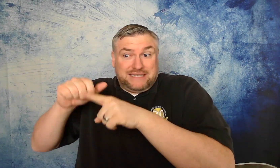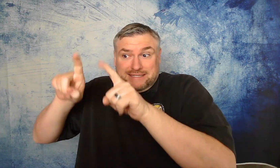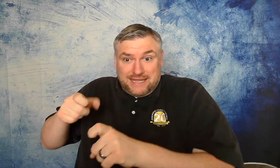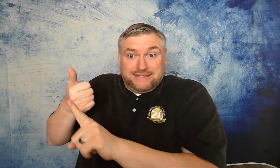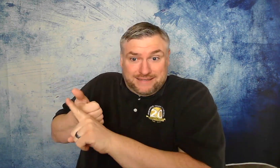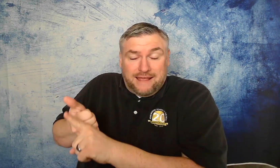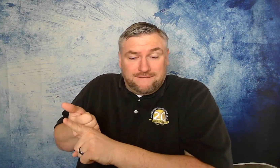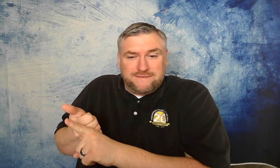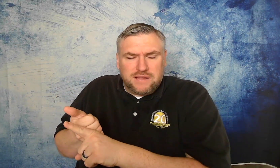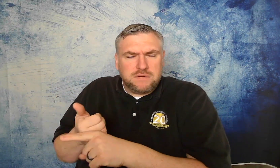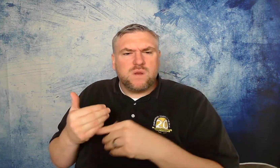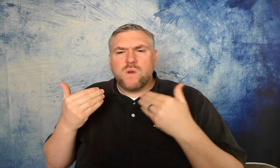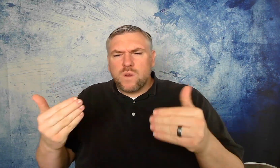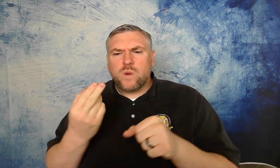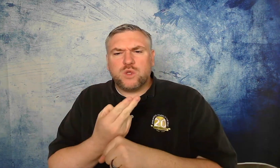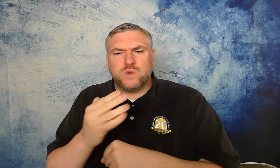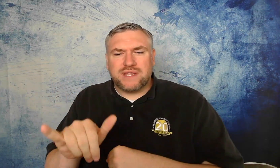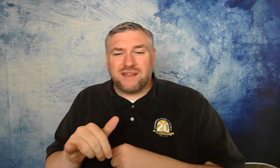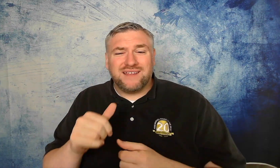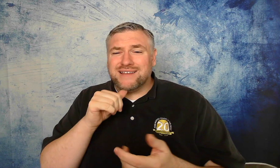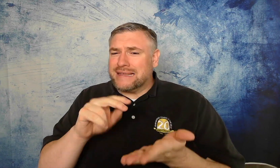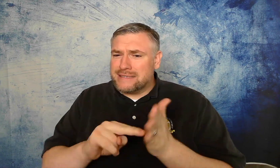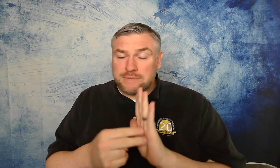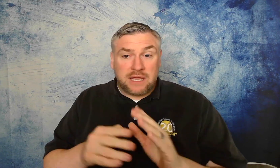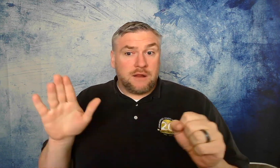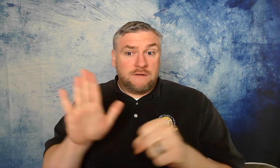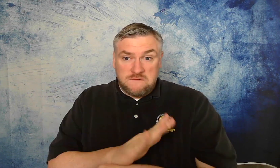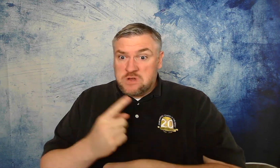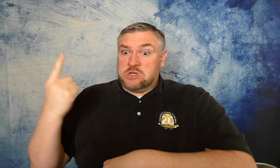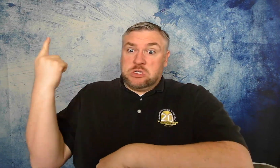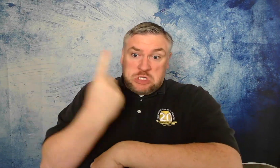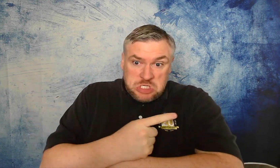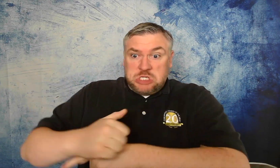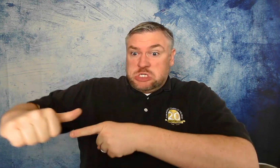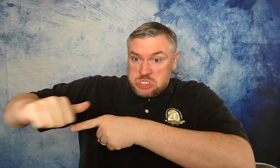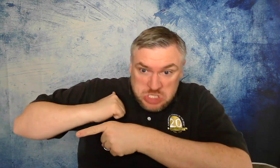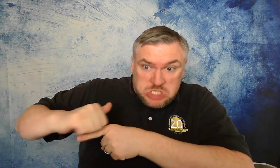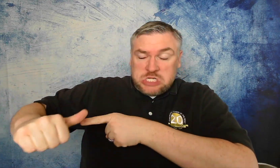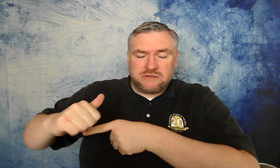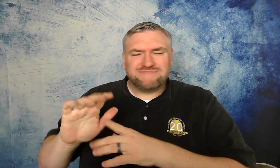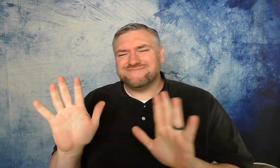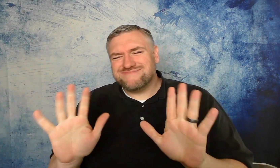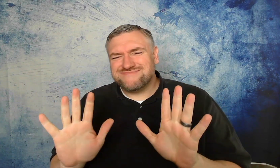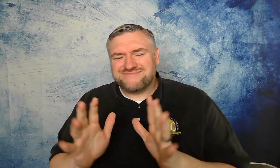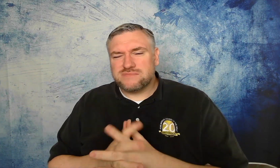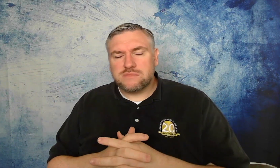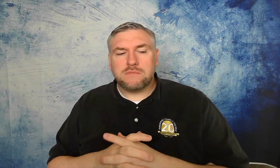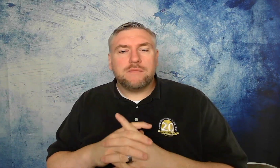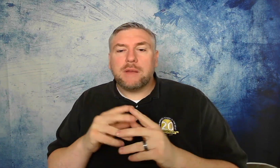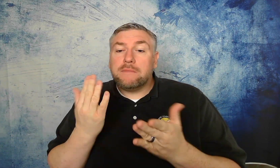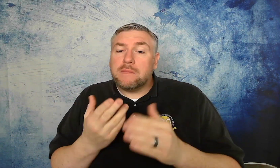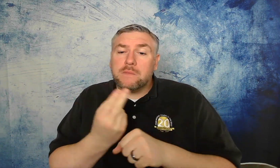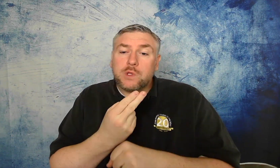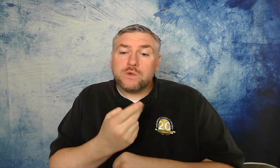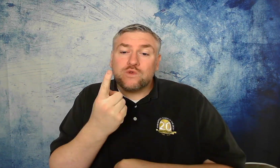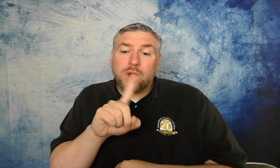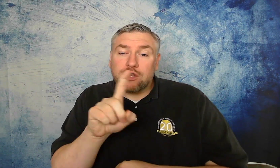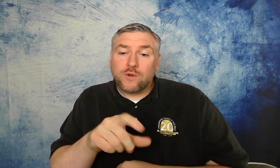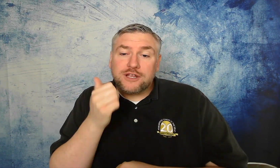a practice test, a complete practice test. Go ahead and use that. No, I'm not saying you devote a whole day to practicing. No. But maybe